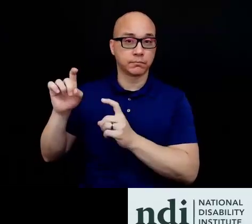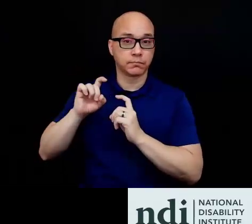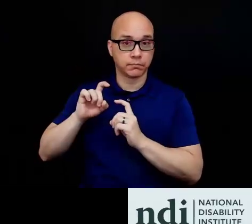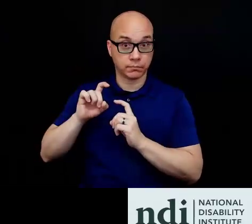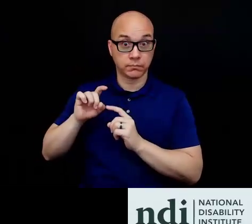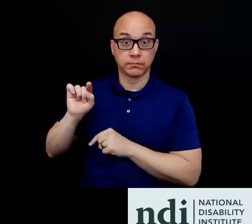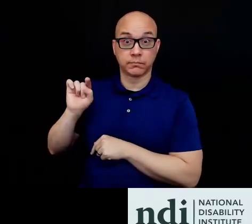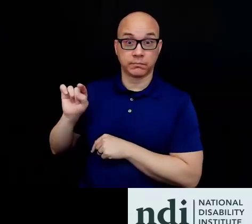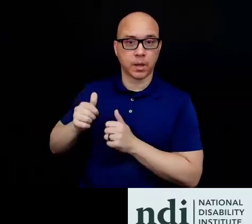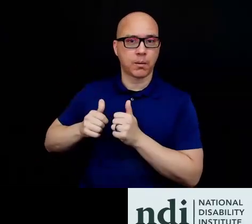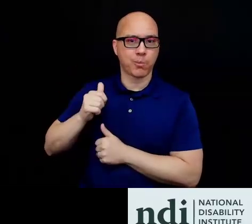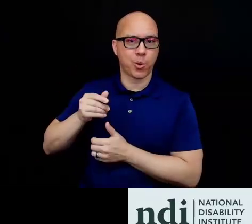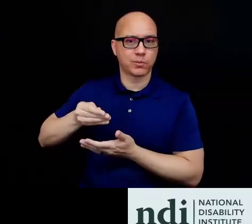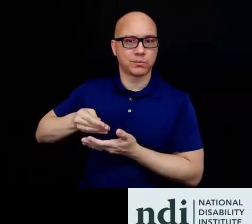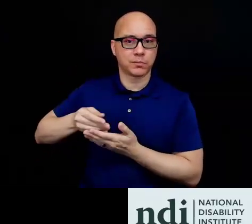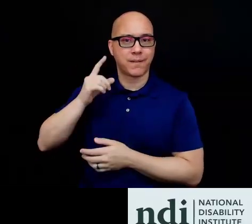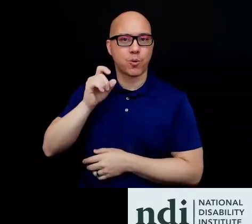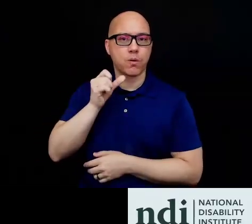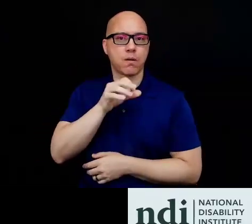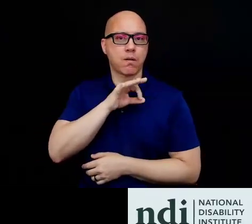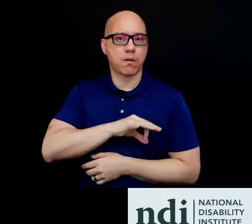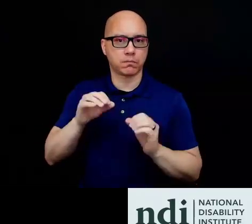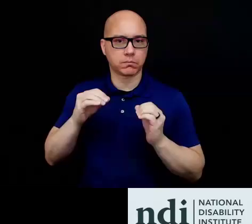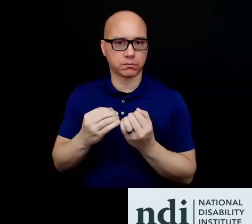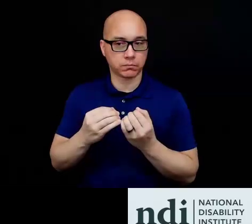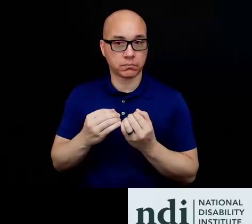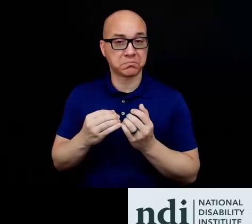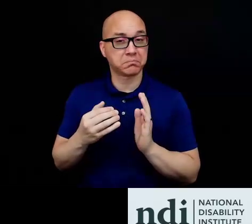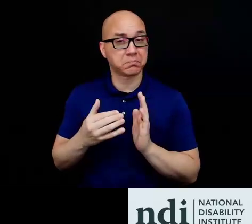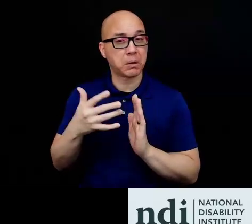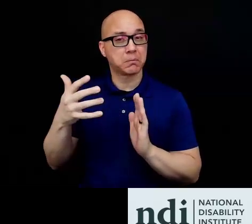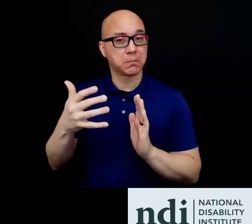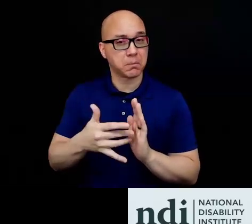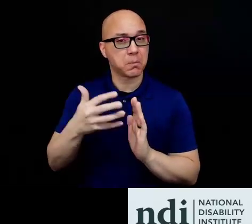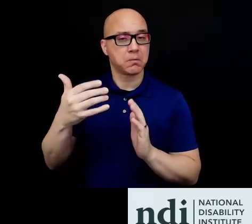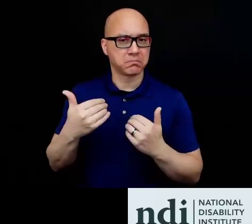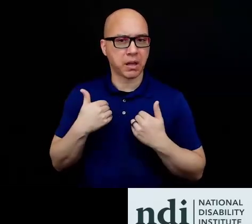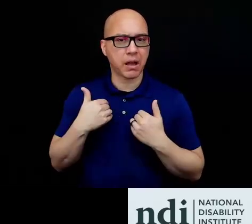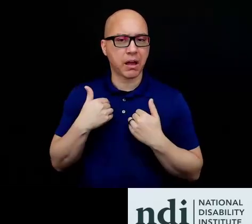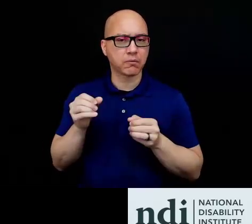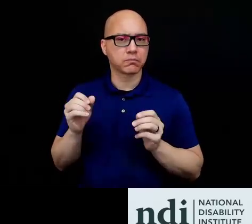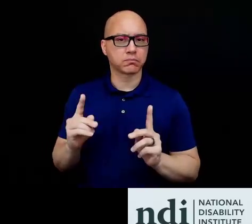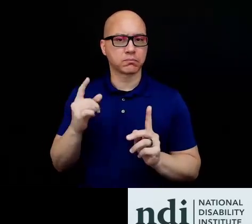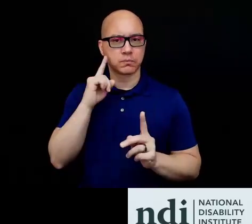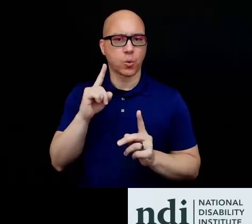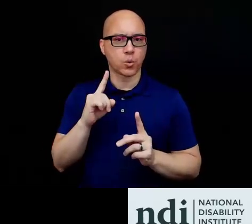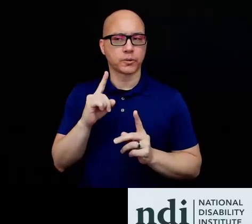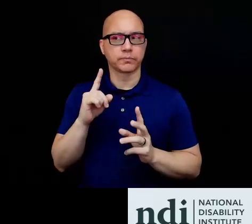is for nonprofit, but at times they have those opportunities for for-profit businesses as